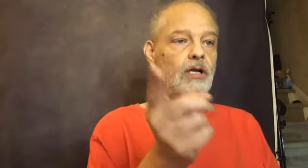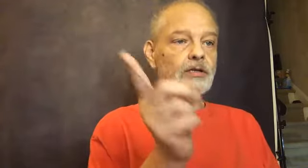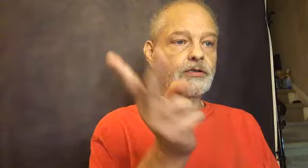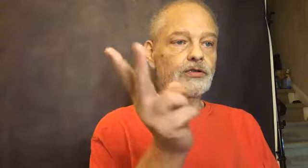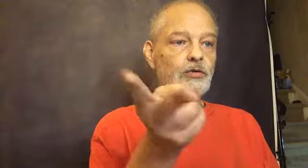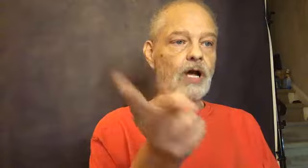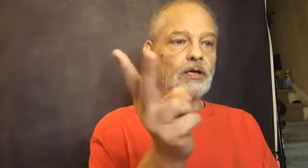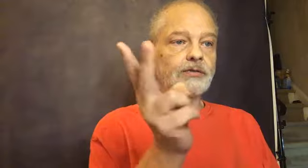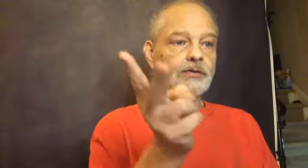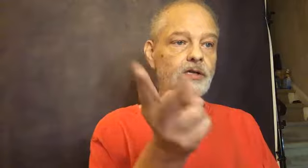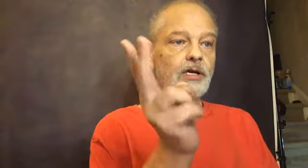$2, $3,